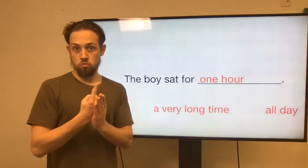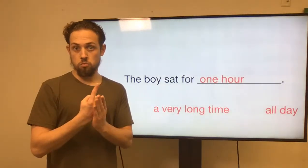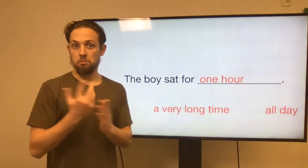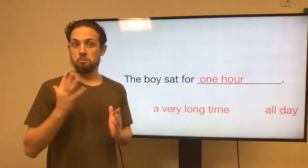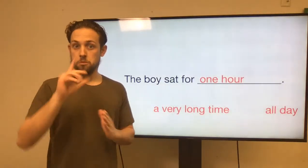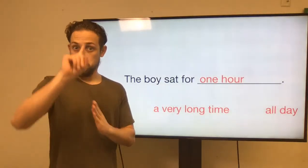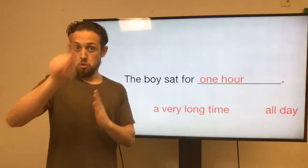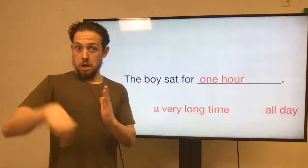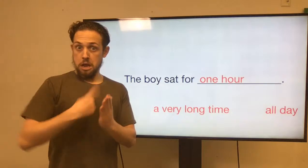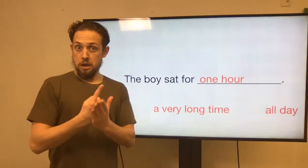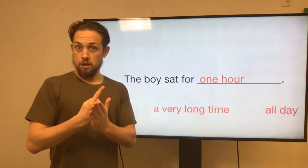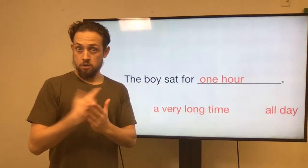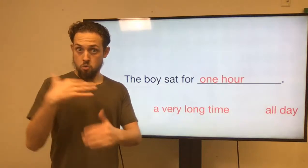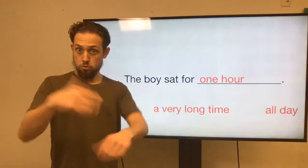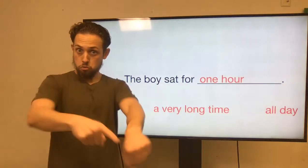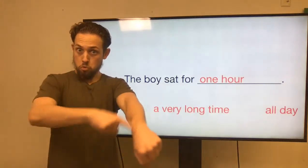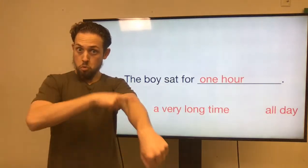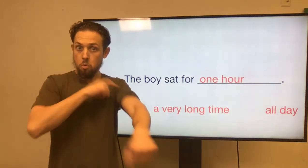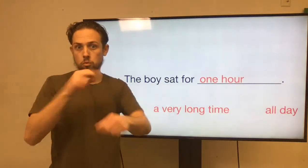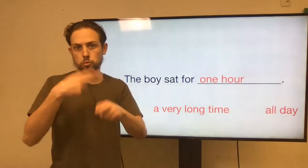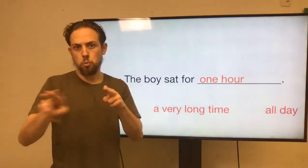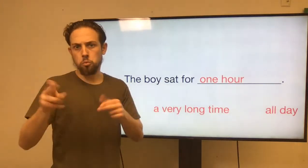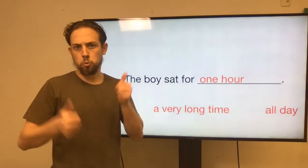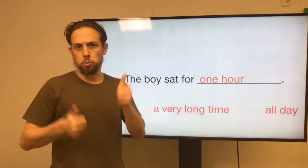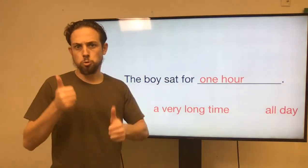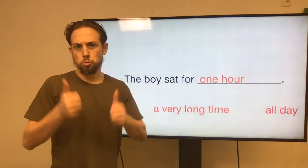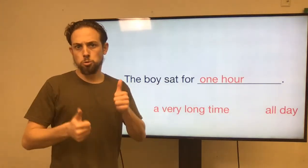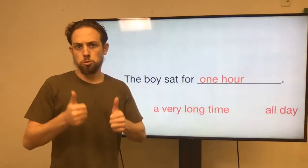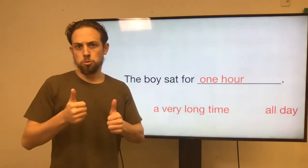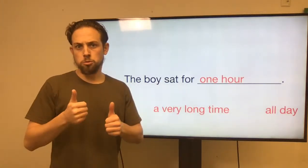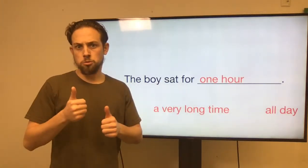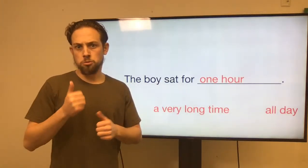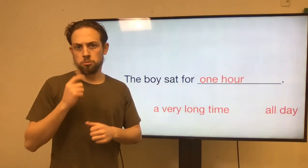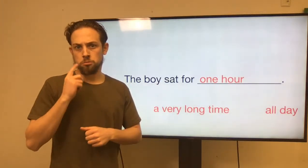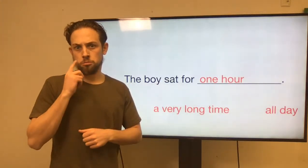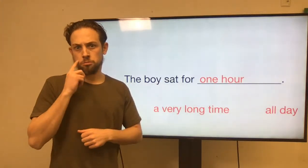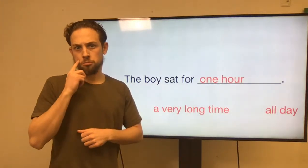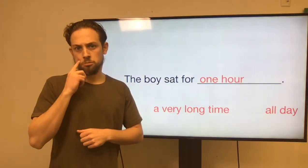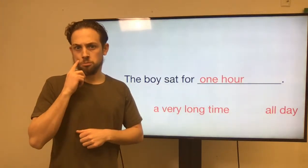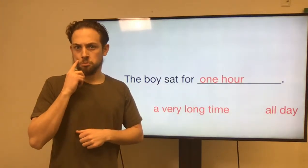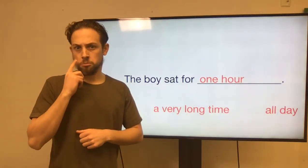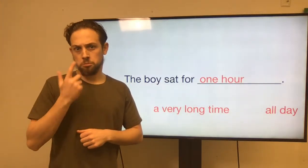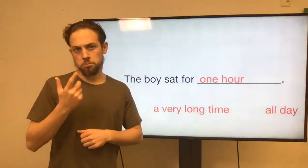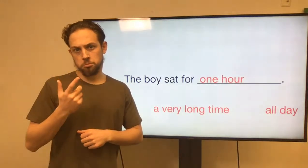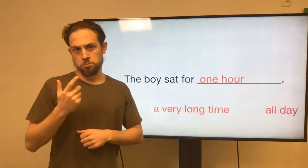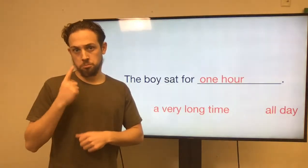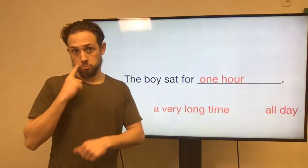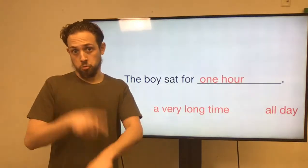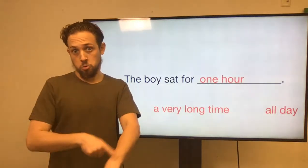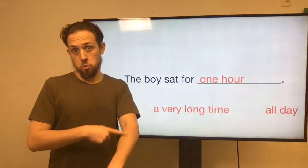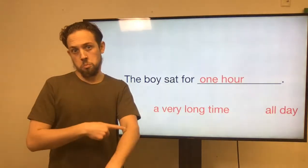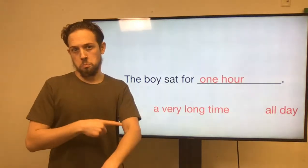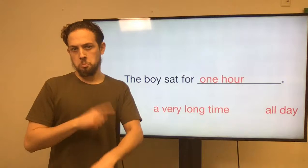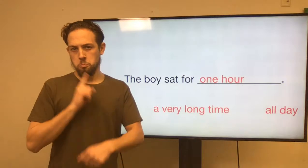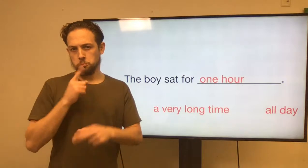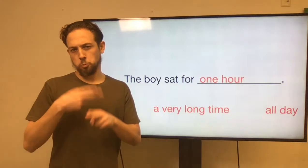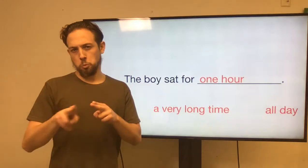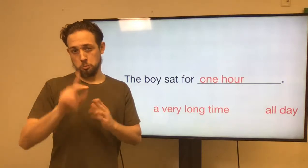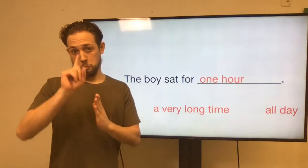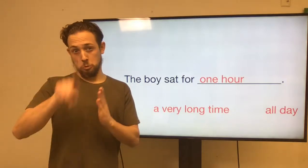We could say that the boy sat for 1 hour. Is 1 hour a long time or a short amount of time? What do you think?